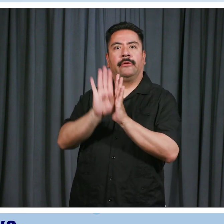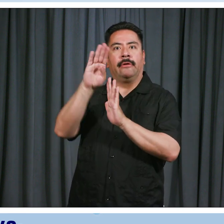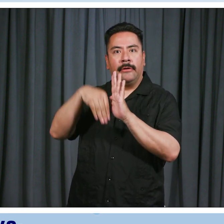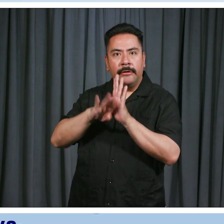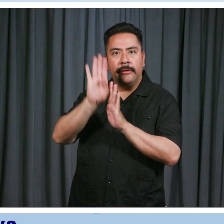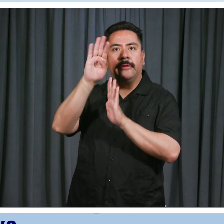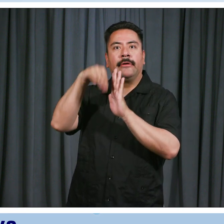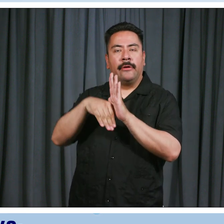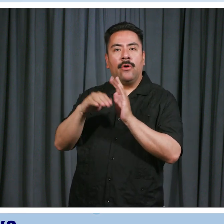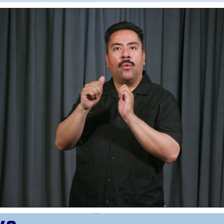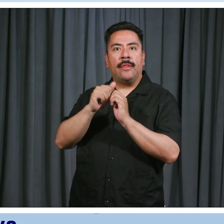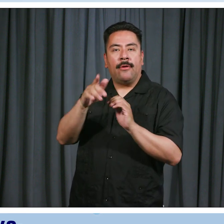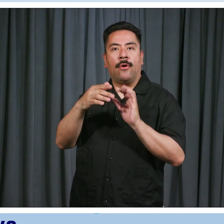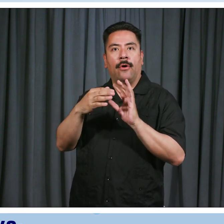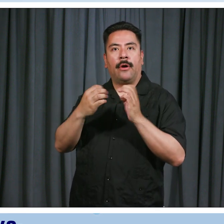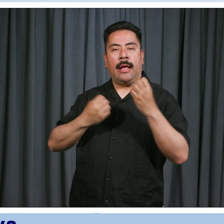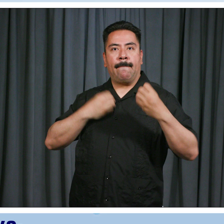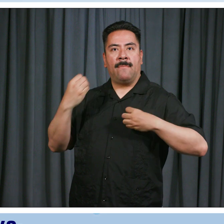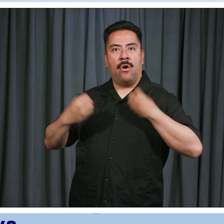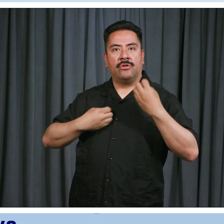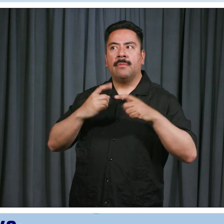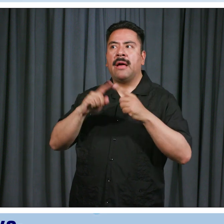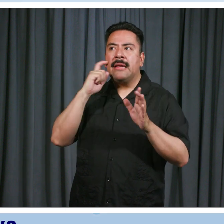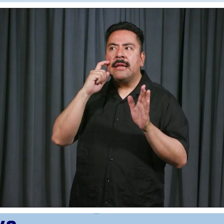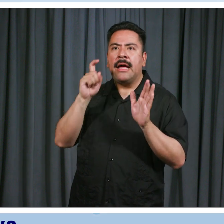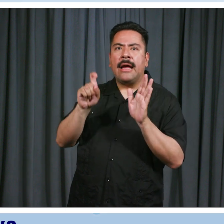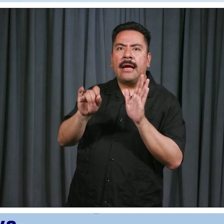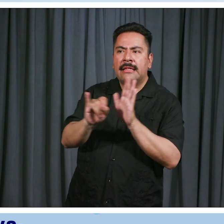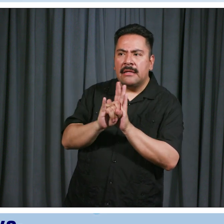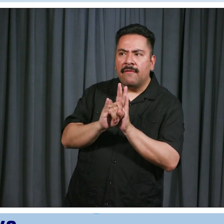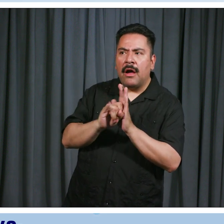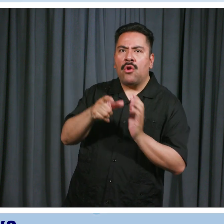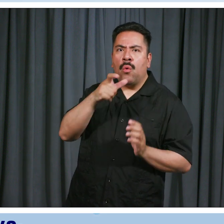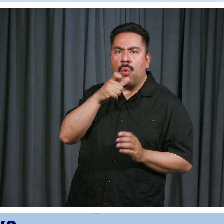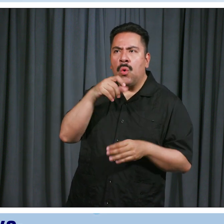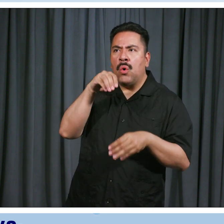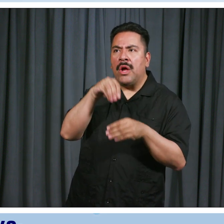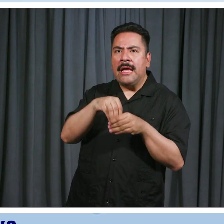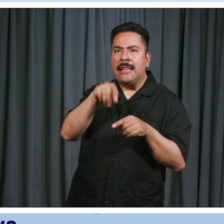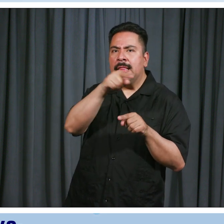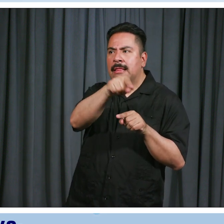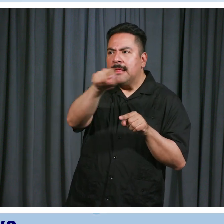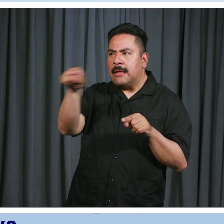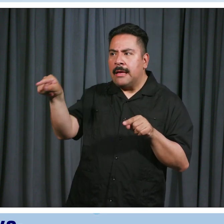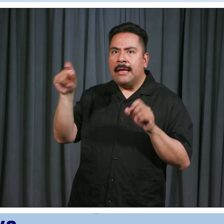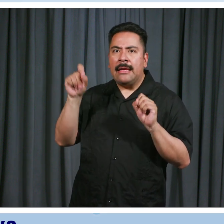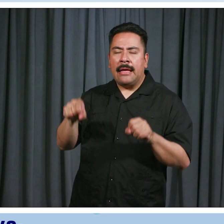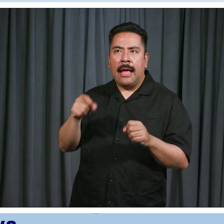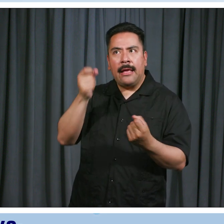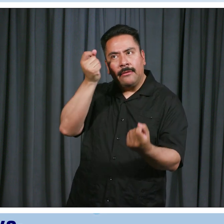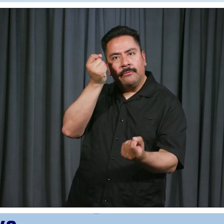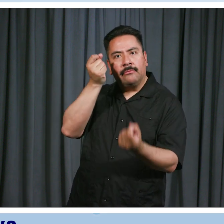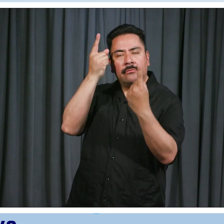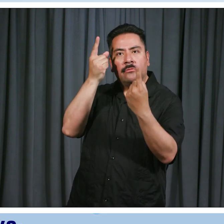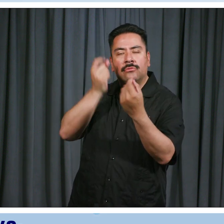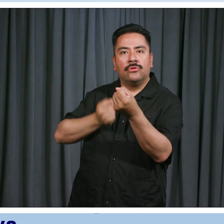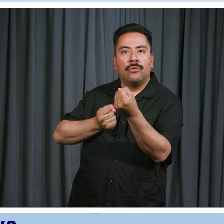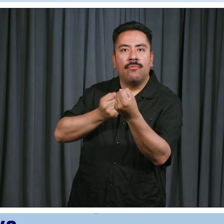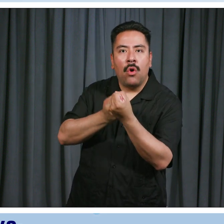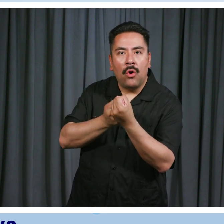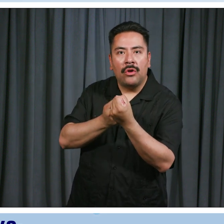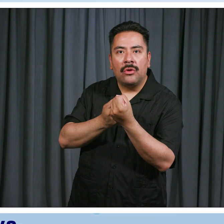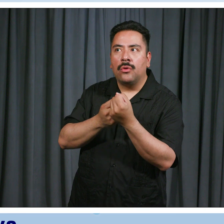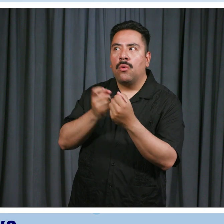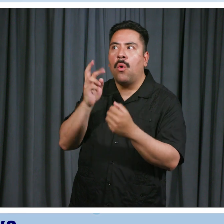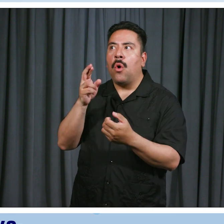engagement with your emotions. It's about identifying who is in the room that can hear you and see you and maybe support you in reaching out should